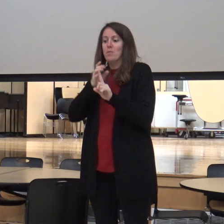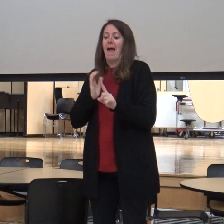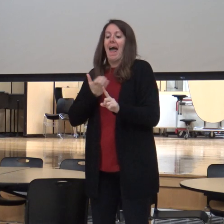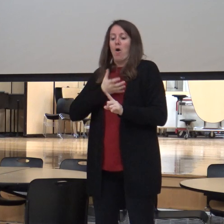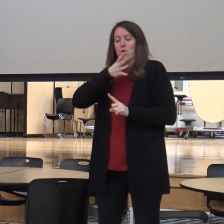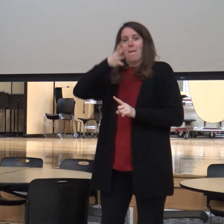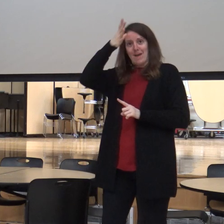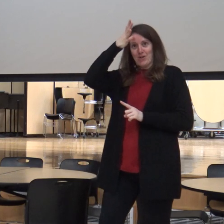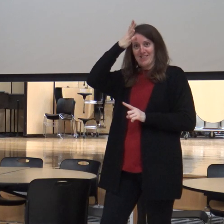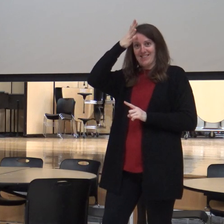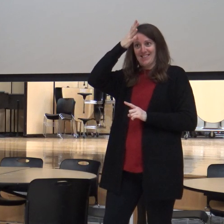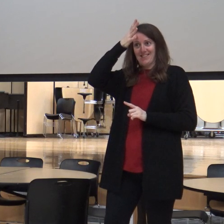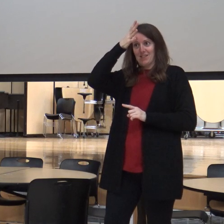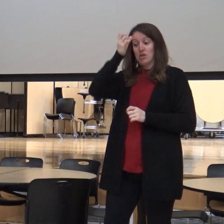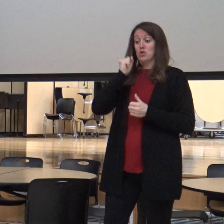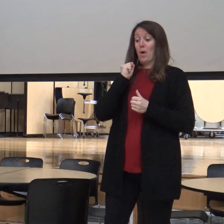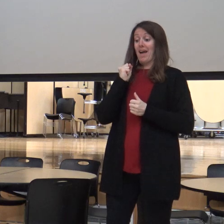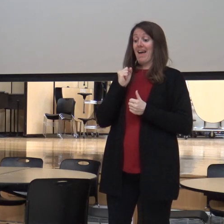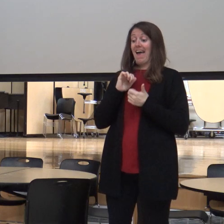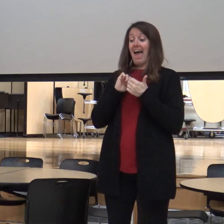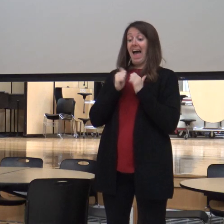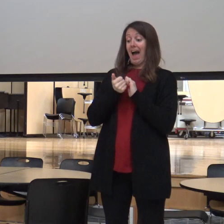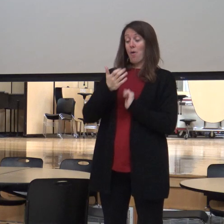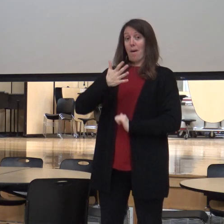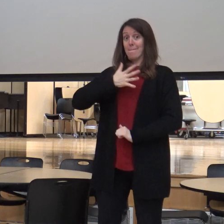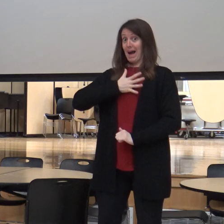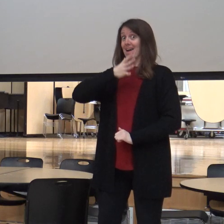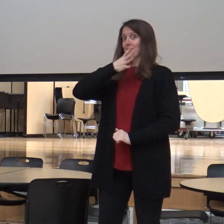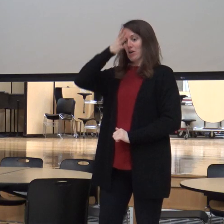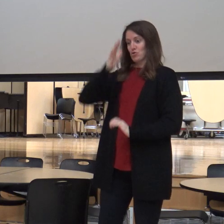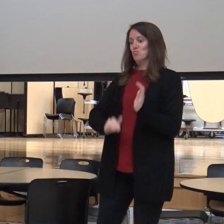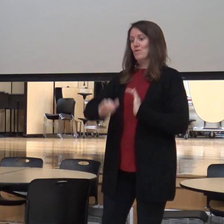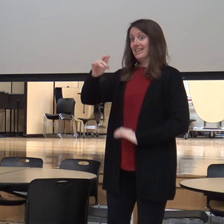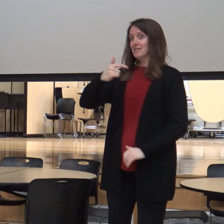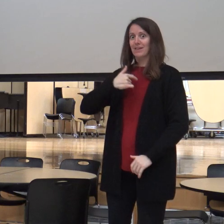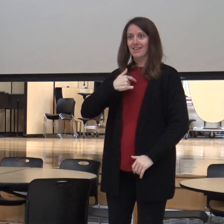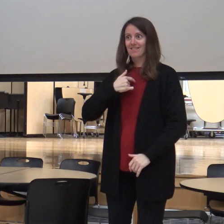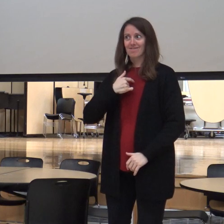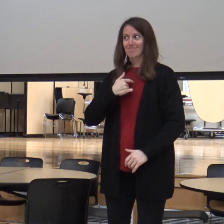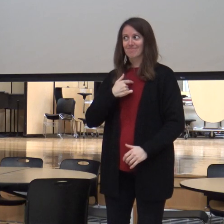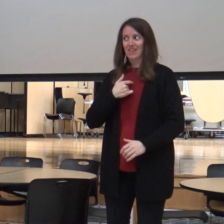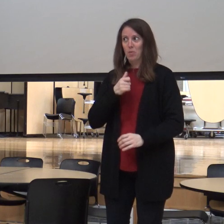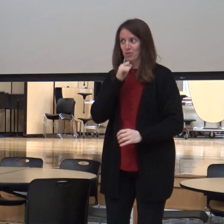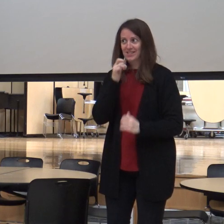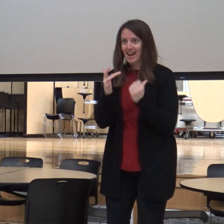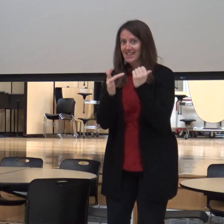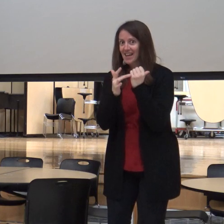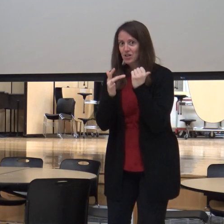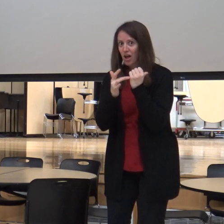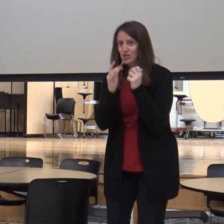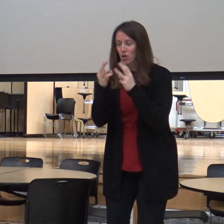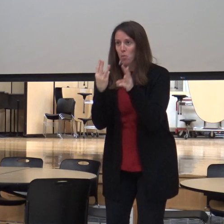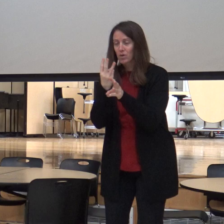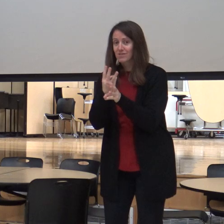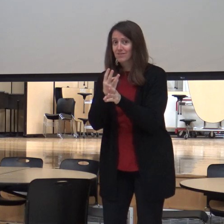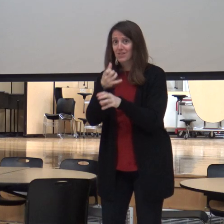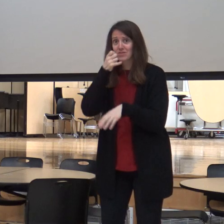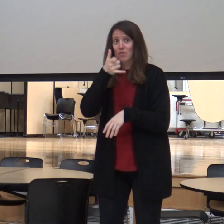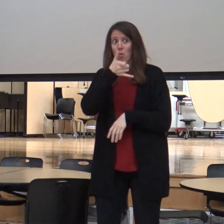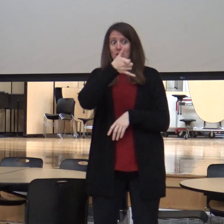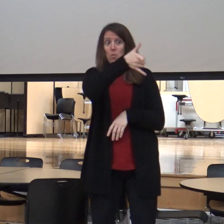that my parents raised me was not in a digital world. It was a phone on the wall kind of thing. You didn't know who was calling. It was